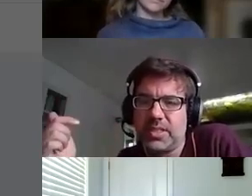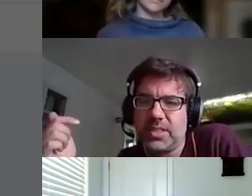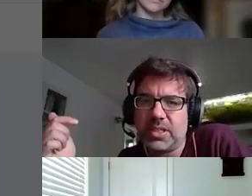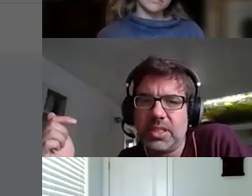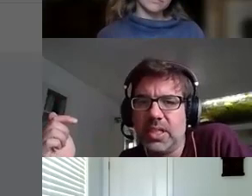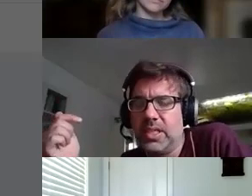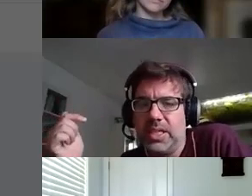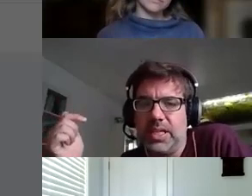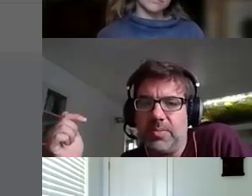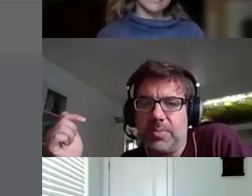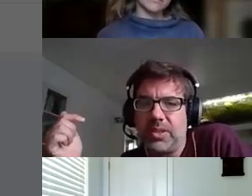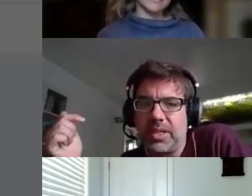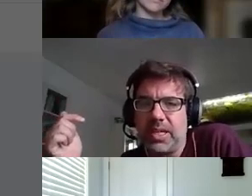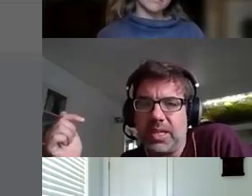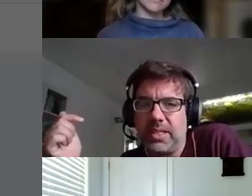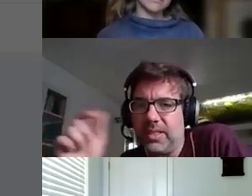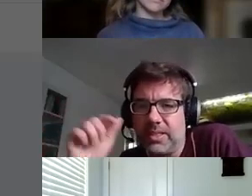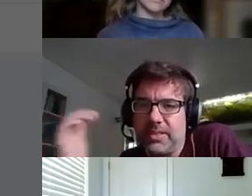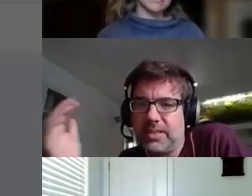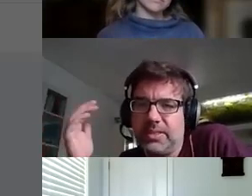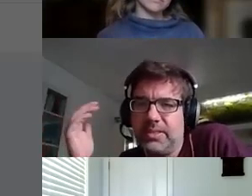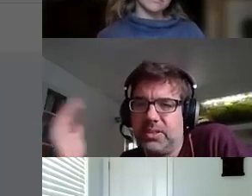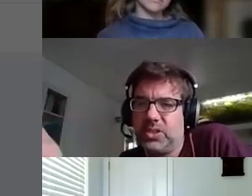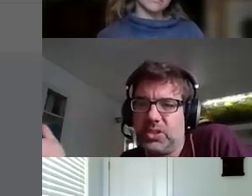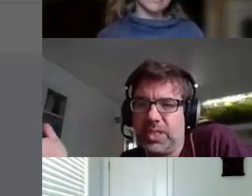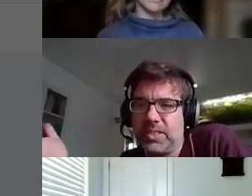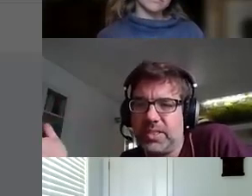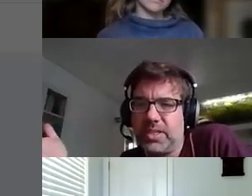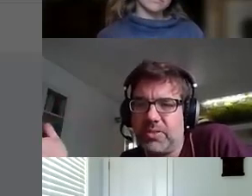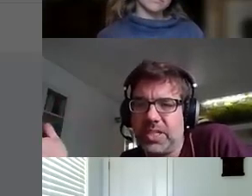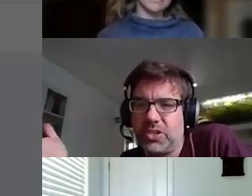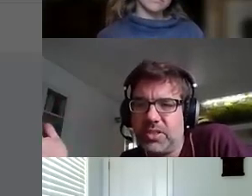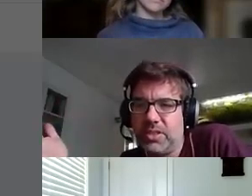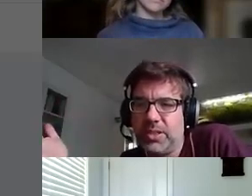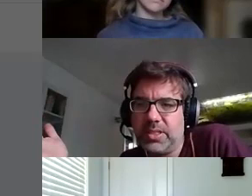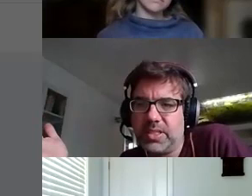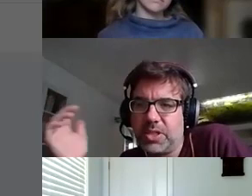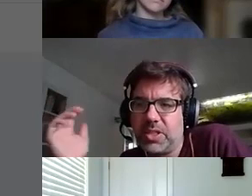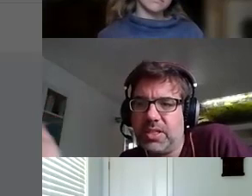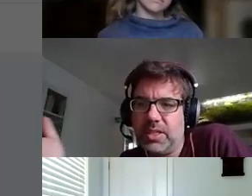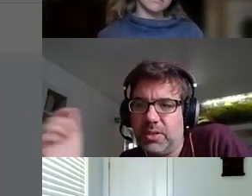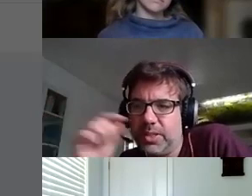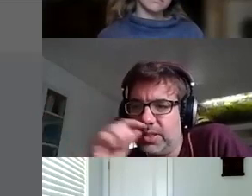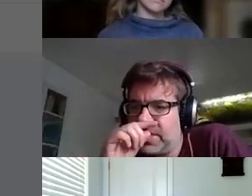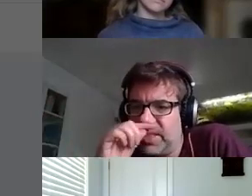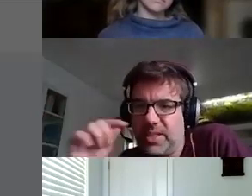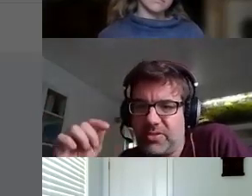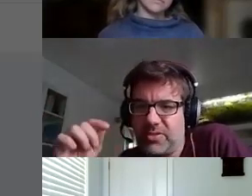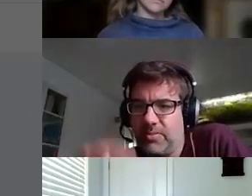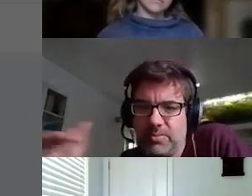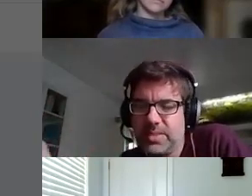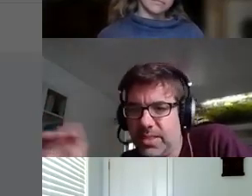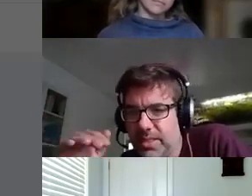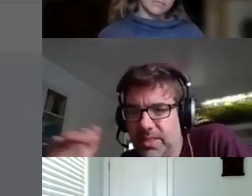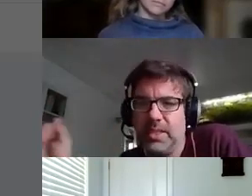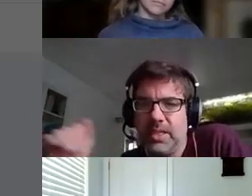universities, etc. But on the other hand, then do we necessarily reach learners, especially learners